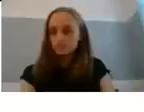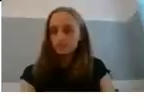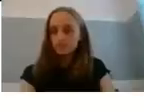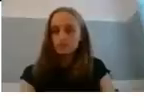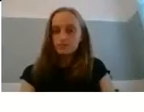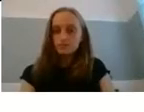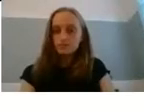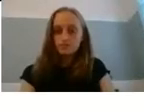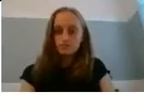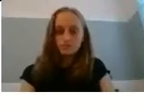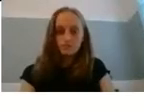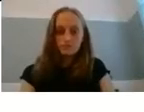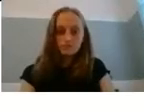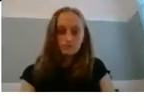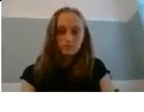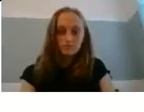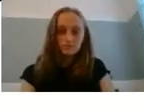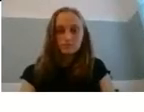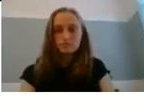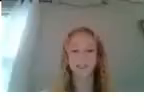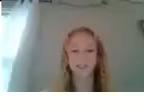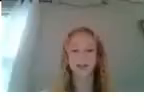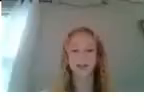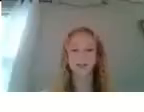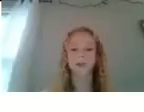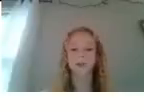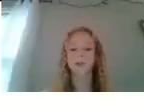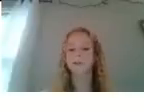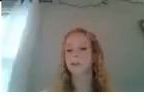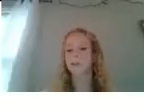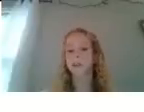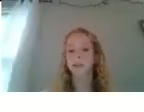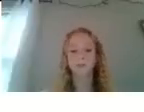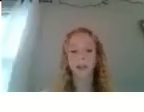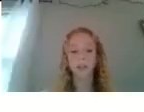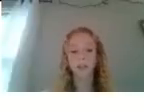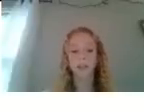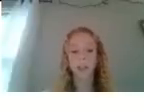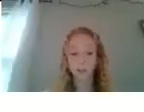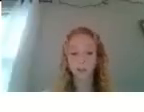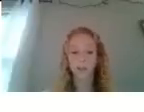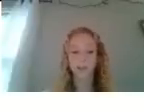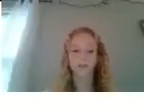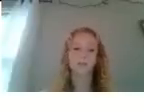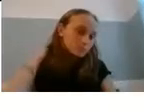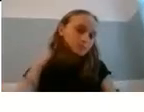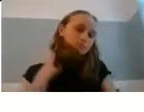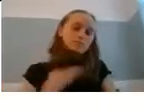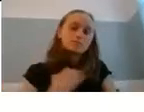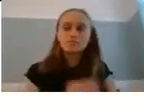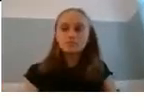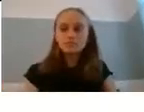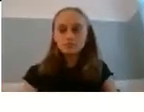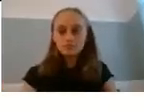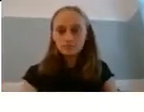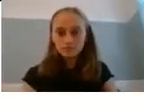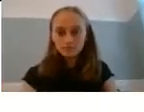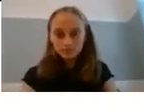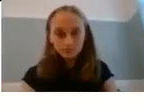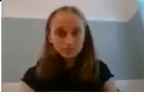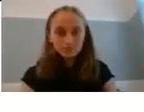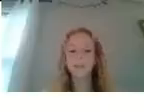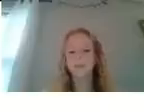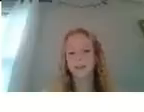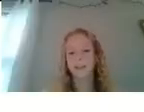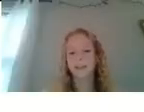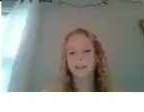follows its own rules of grammar and syntax and is actually more closely related to French than English because of its French origins. It's